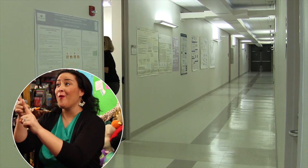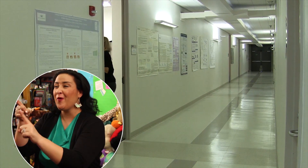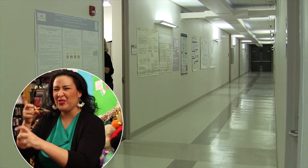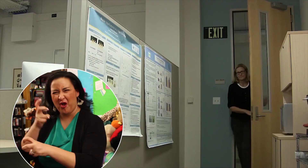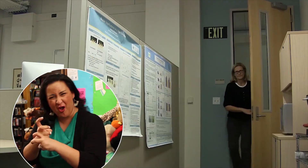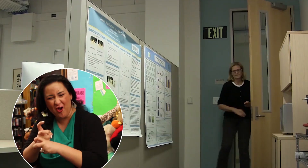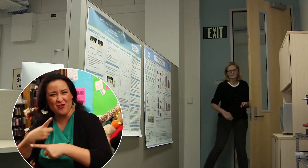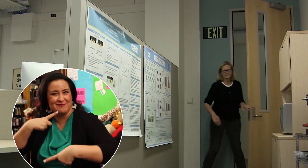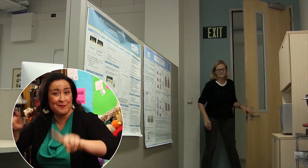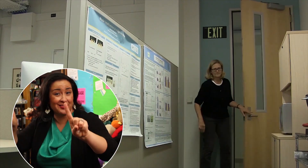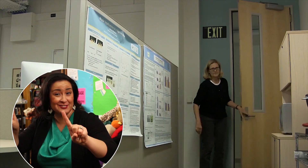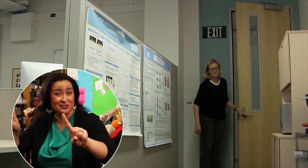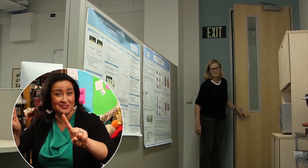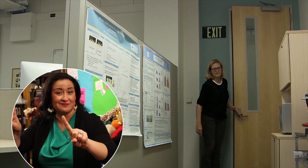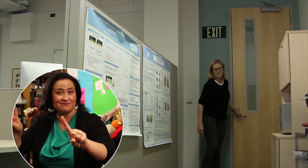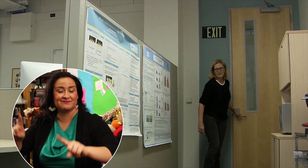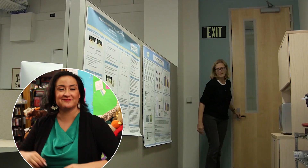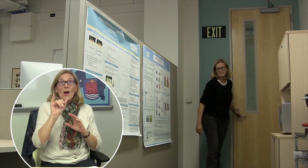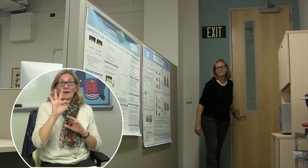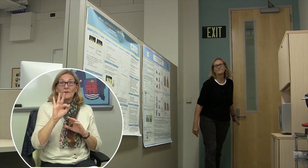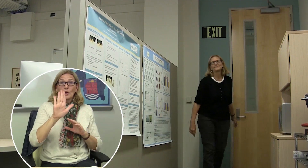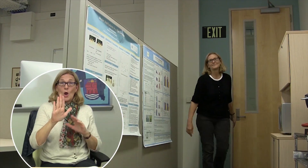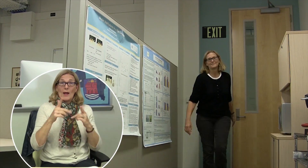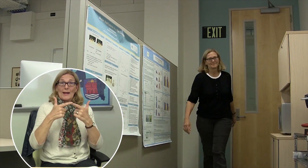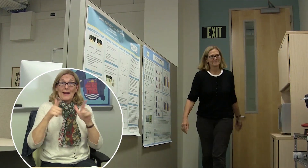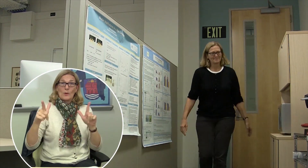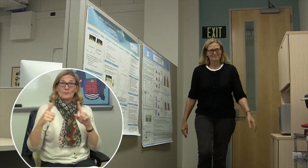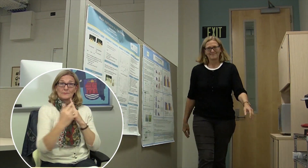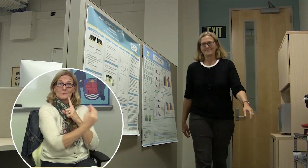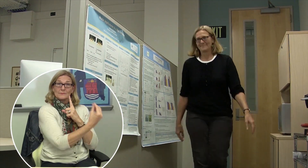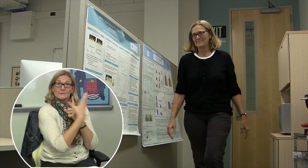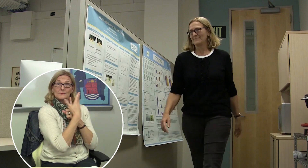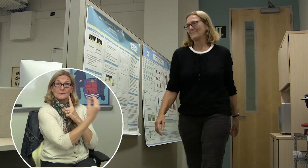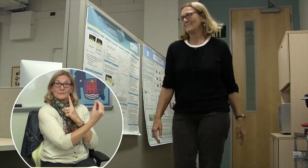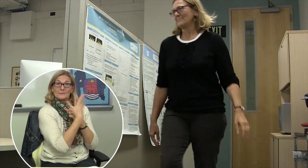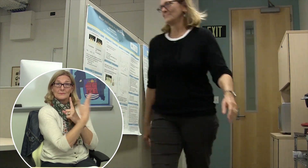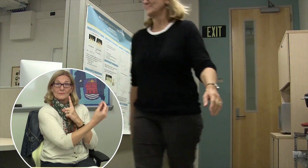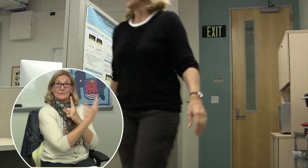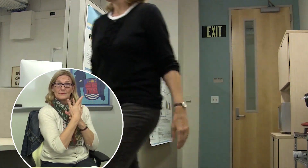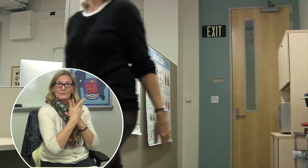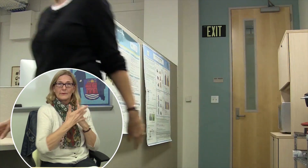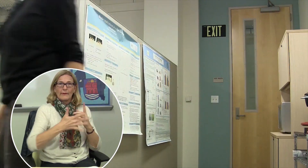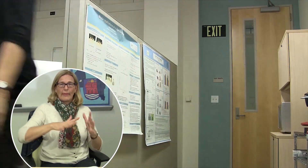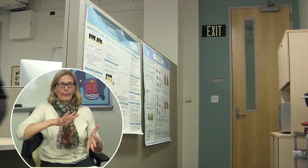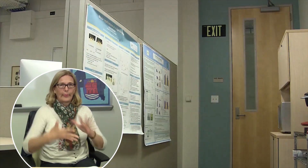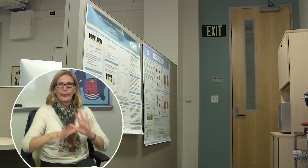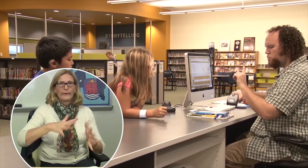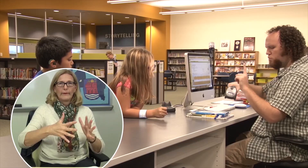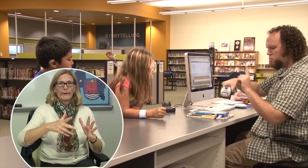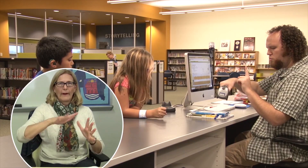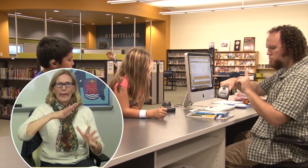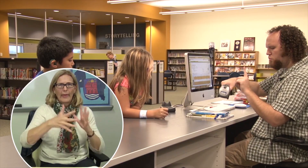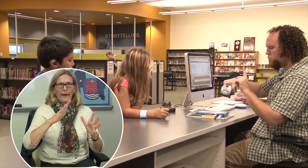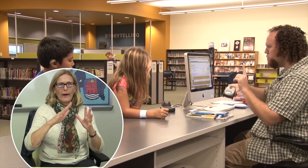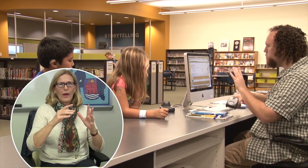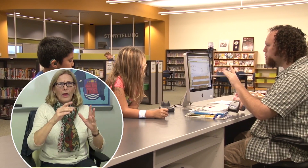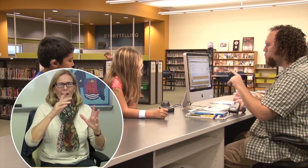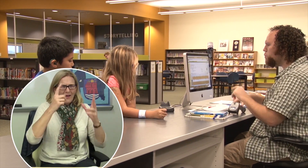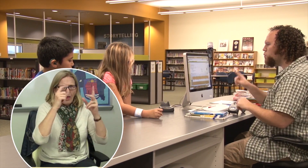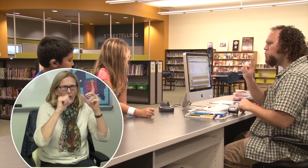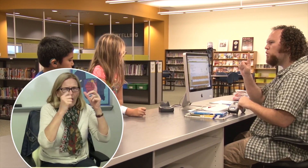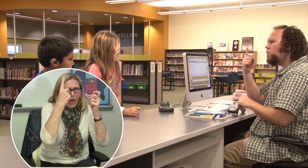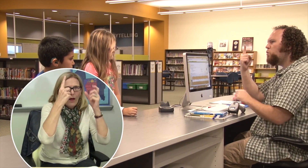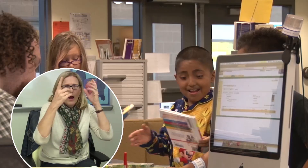can make those goals hard to accomplish. If your language exposure is rocky, where you're